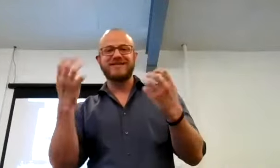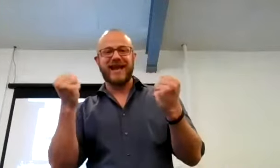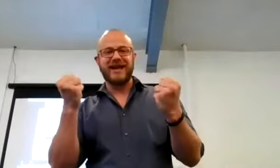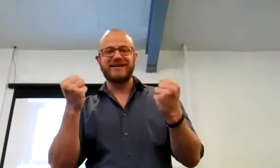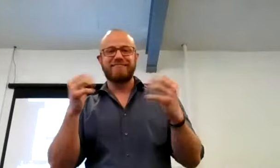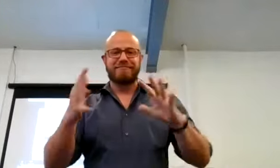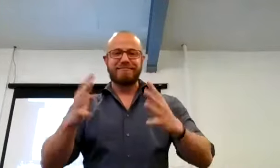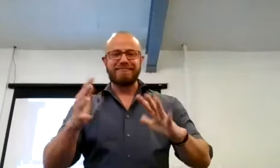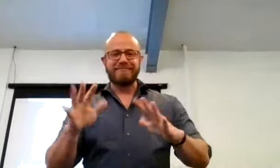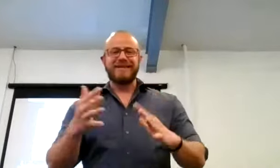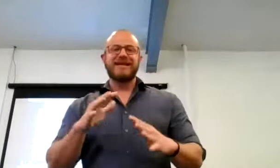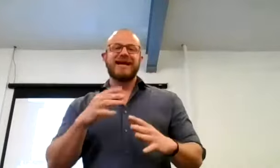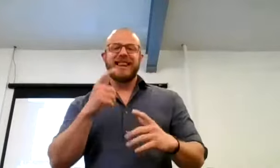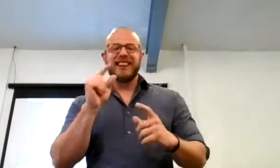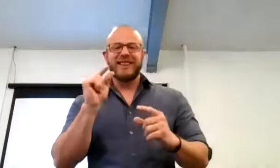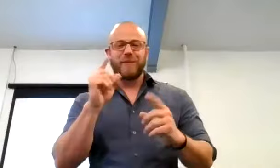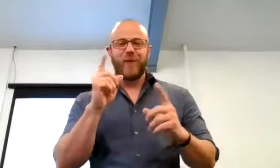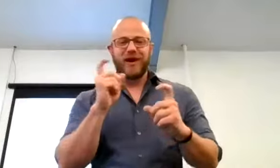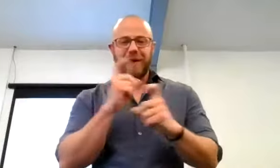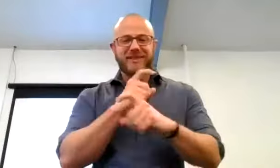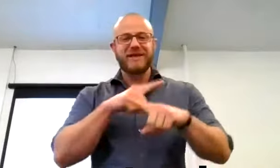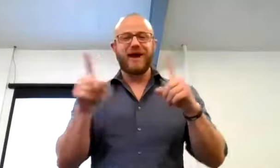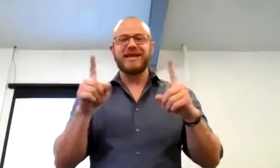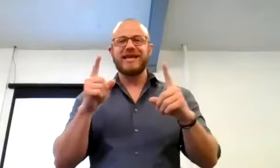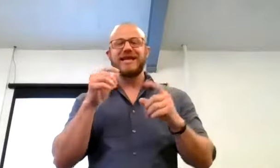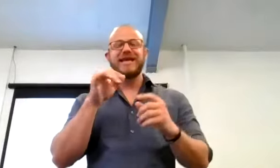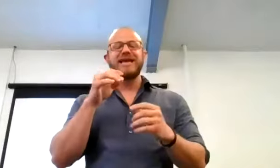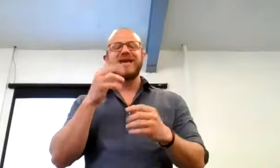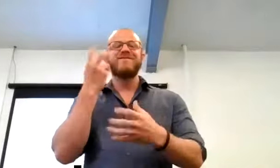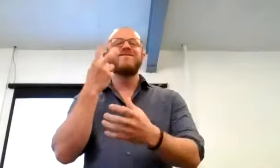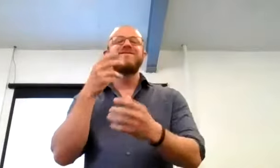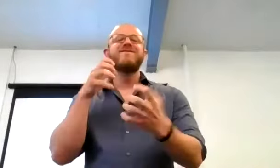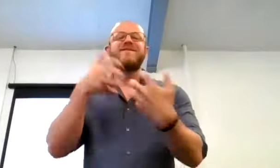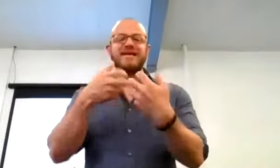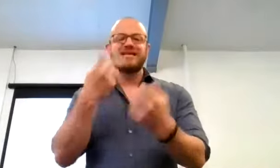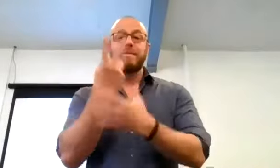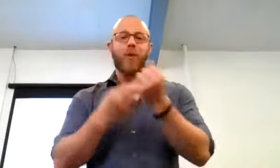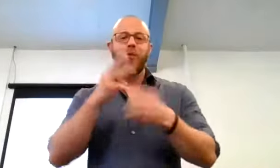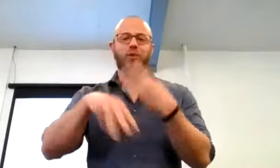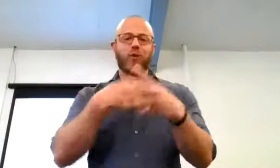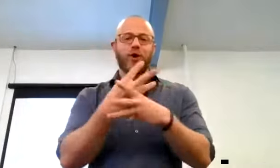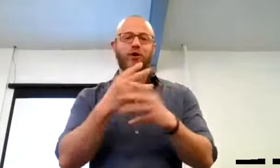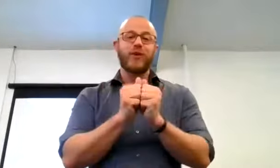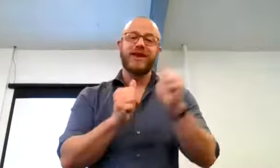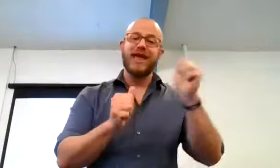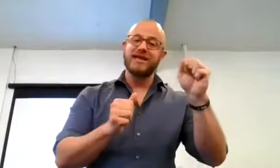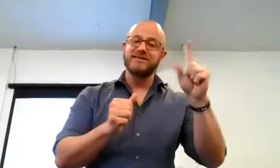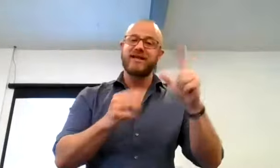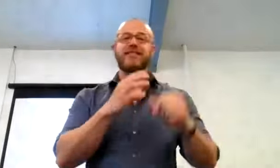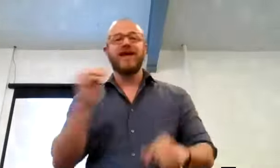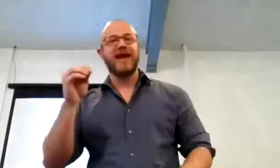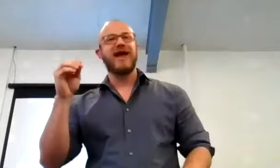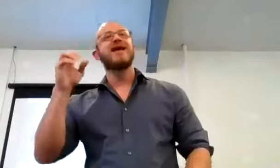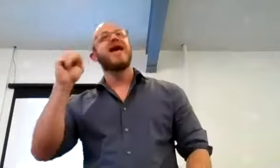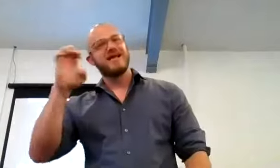on in life, we learned ASL. So when we learned ASL, it was a little bit awkward and complicated with us when it comes to matching both the worlds with English